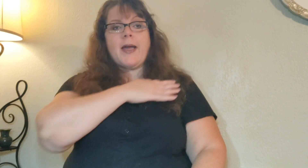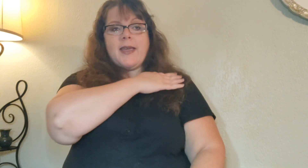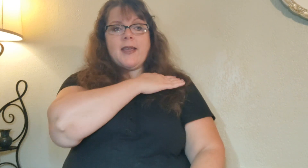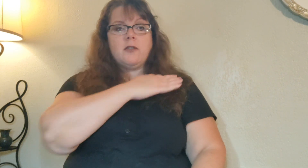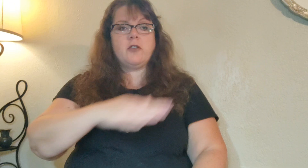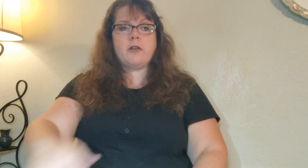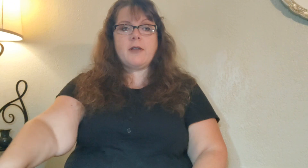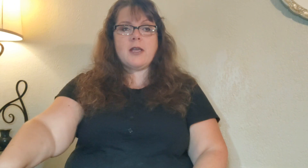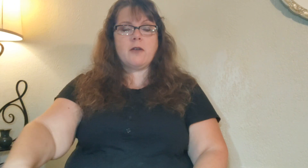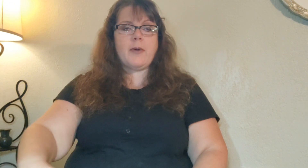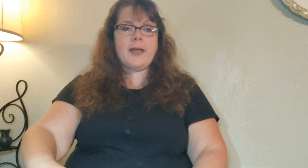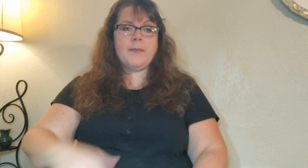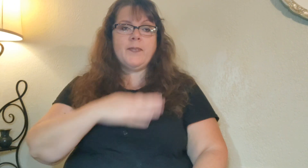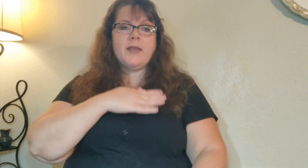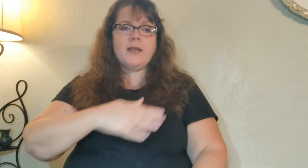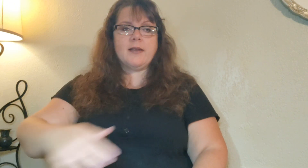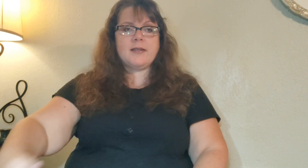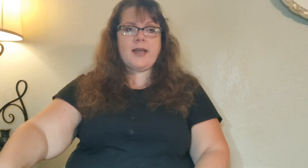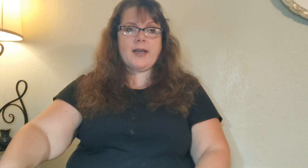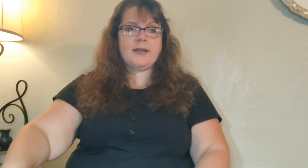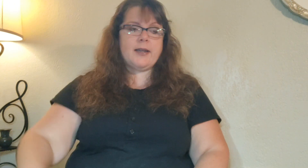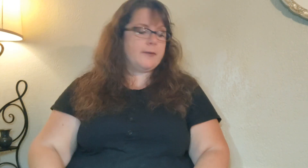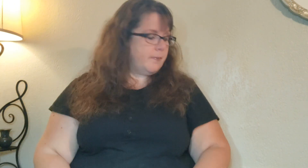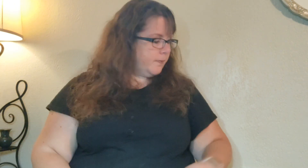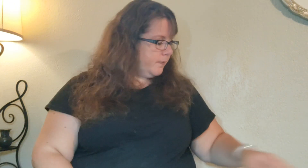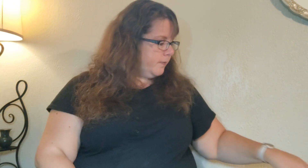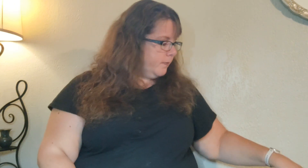right hand too, either way, is to hack down.